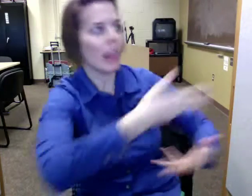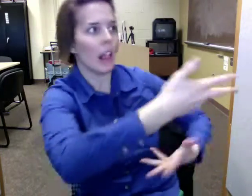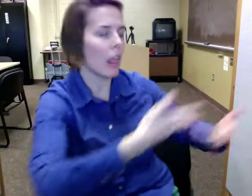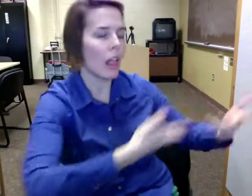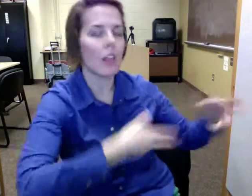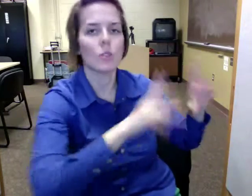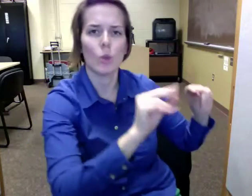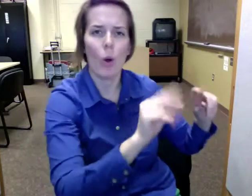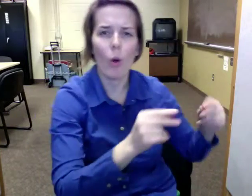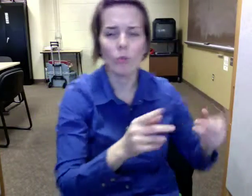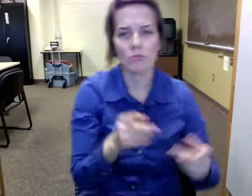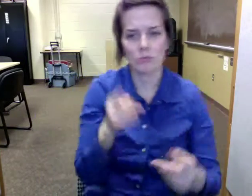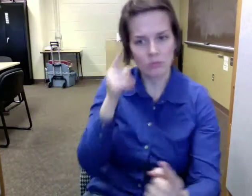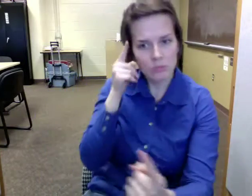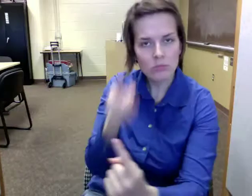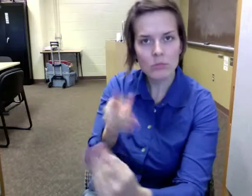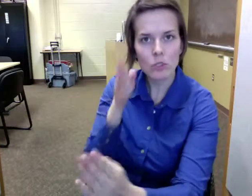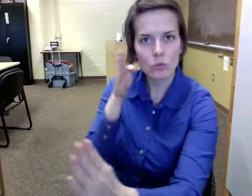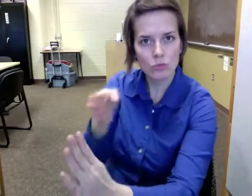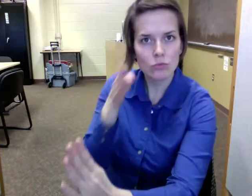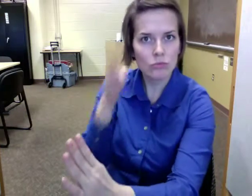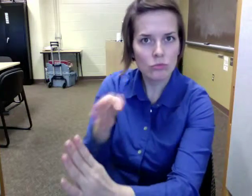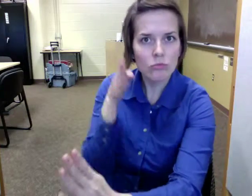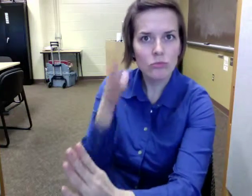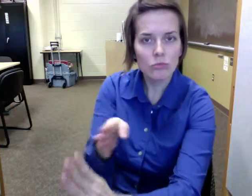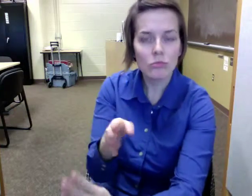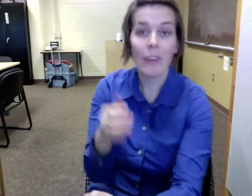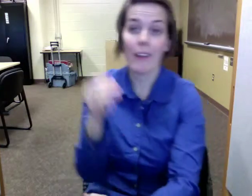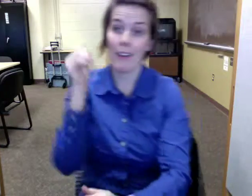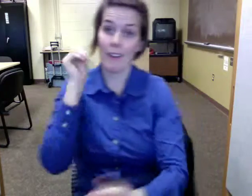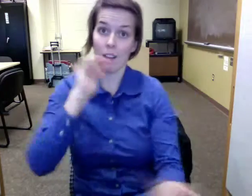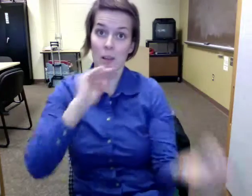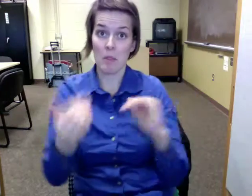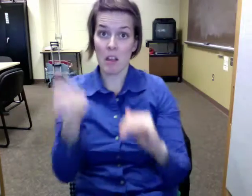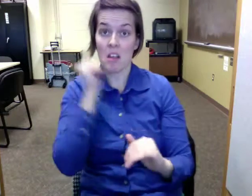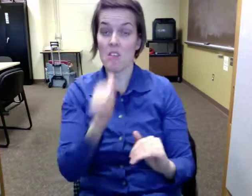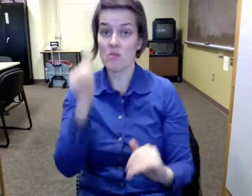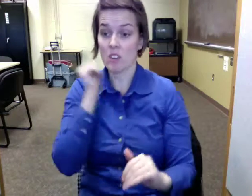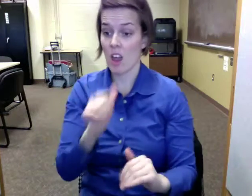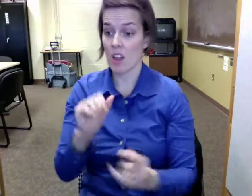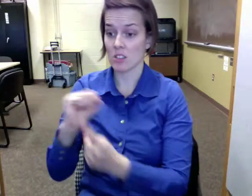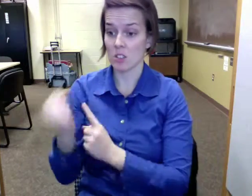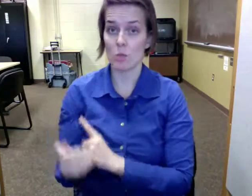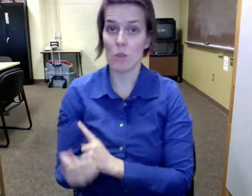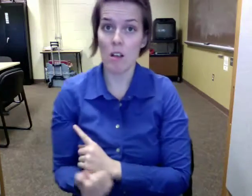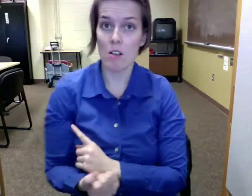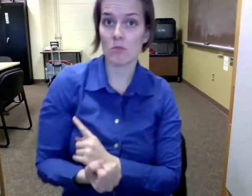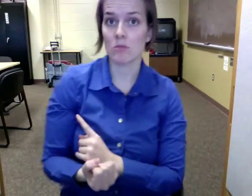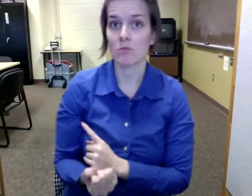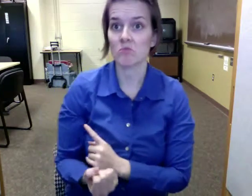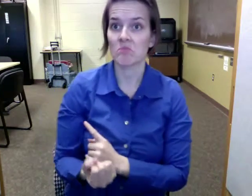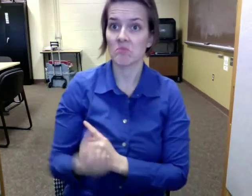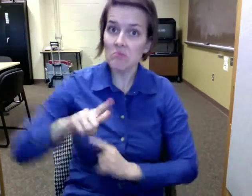two. Okay? In an everyday situation, the participants take turns. Or at